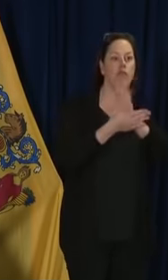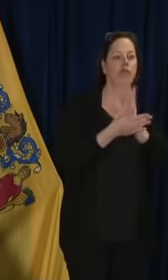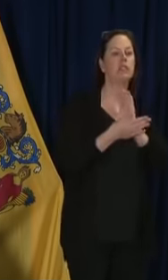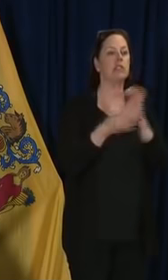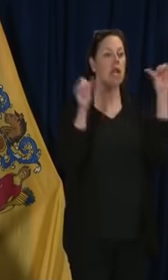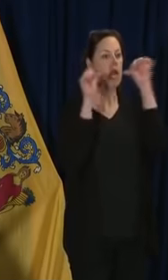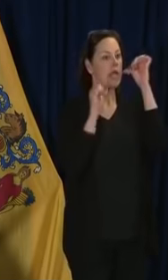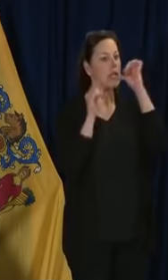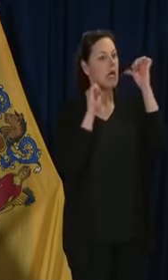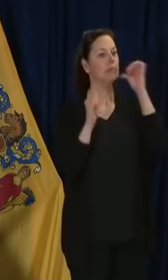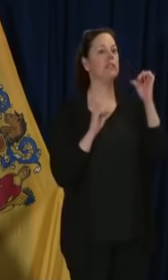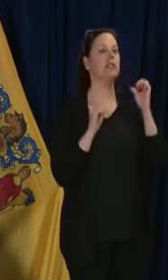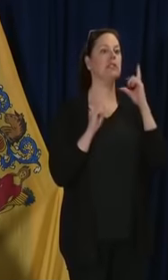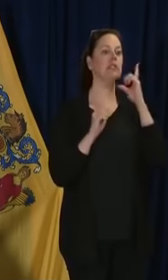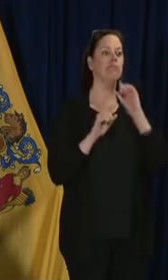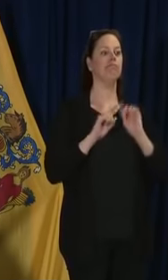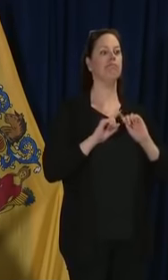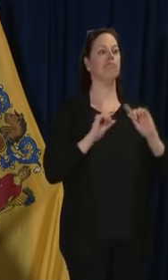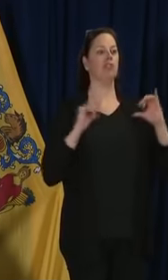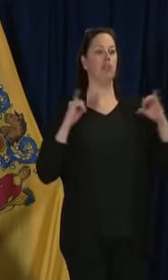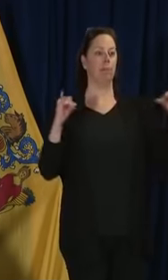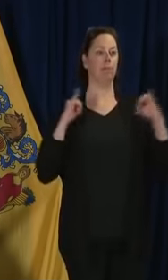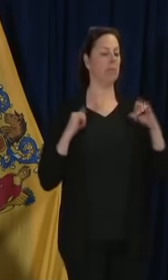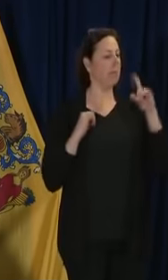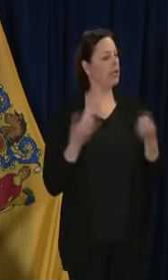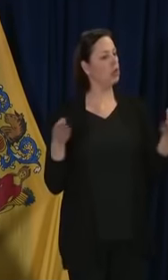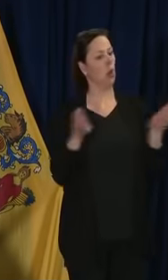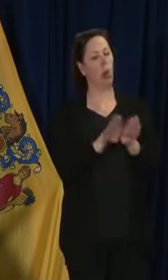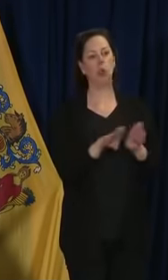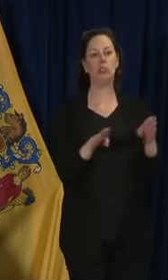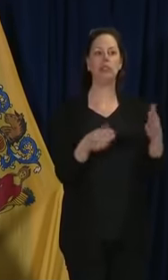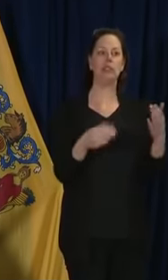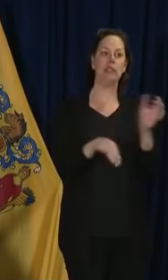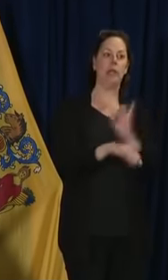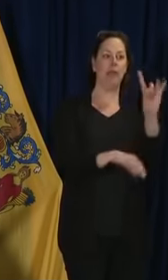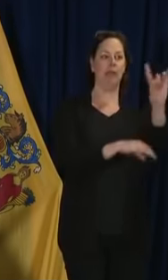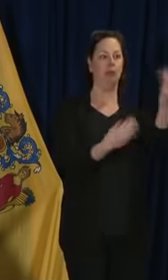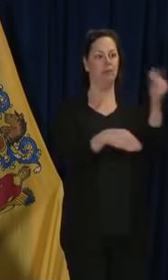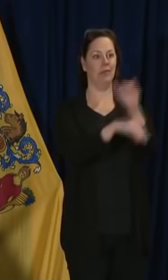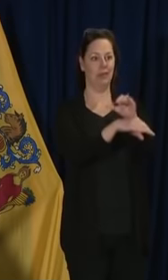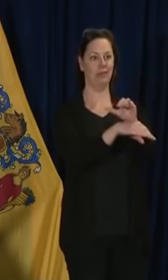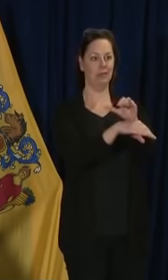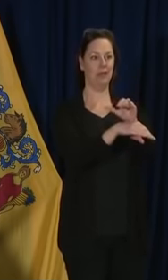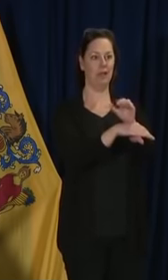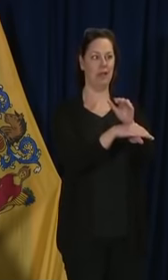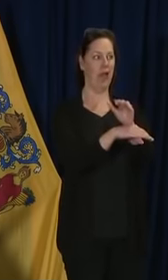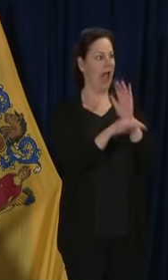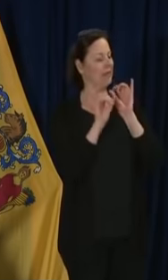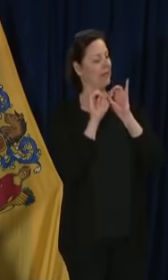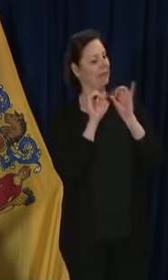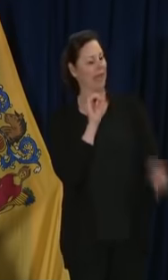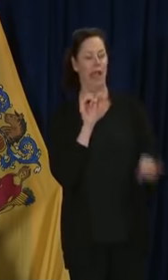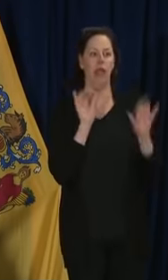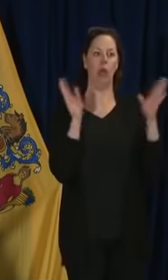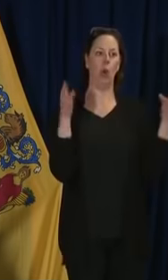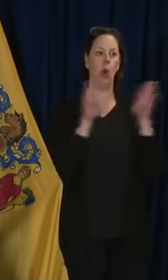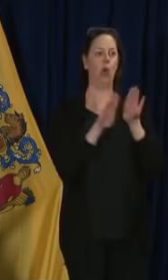close entirely, effective 8 p.m. tonight, until such time that it is deemed safe for their reopening.